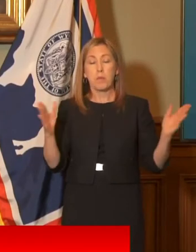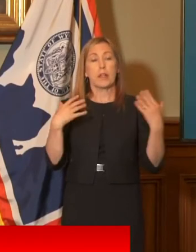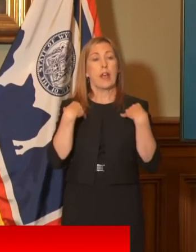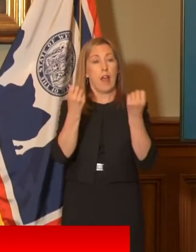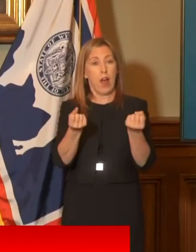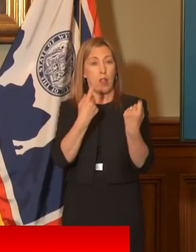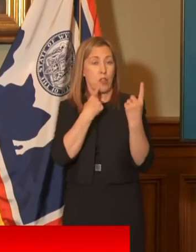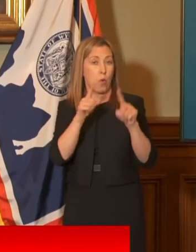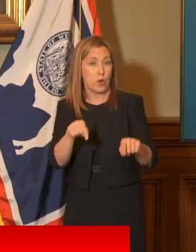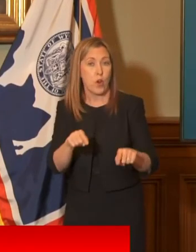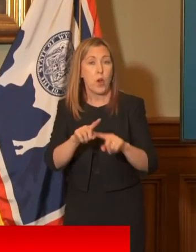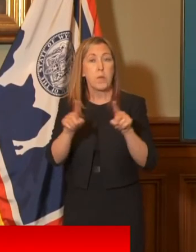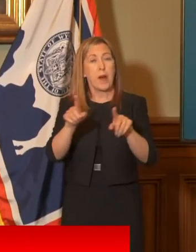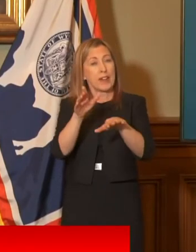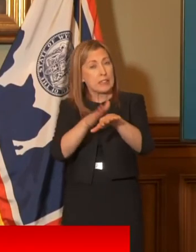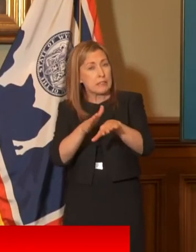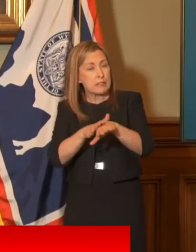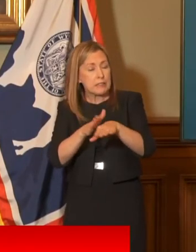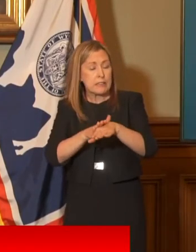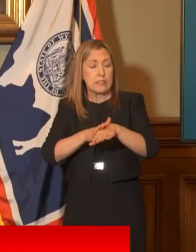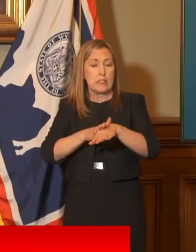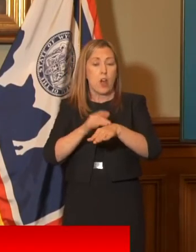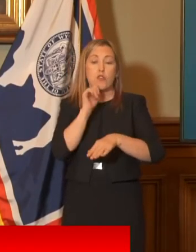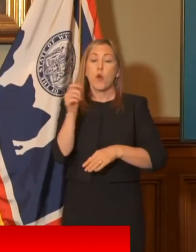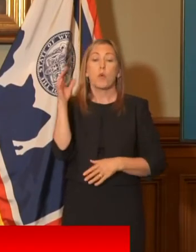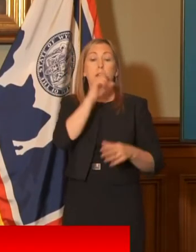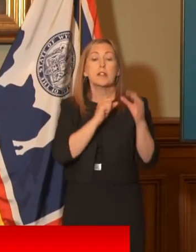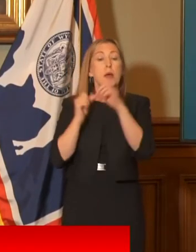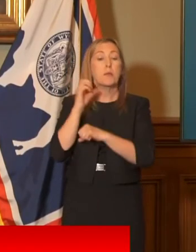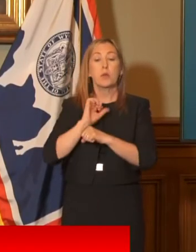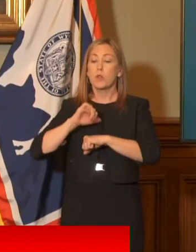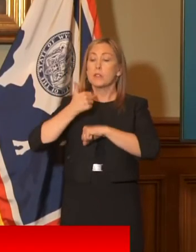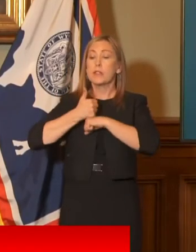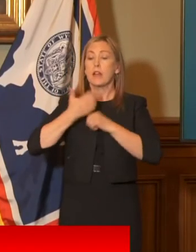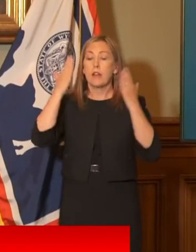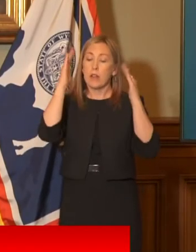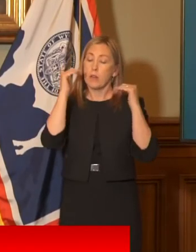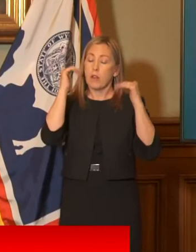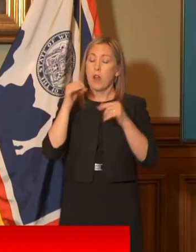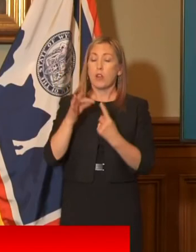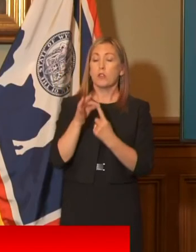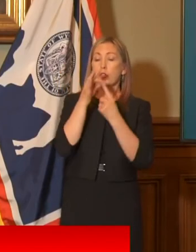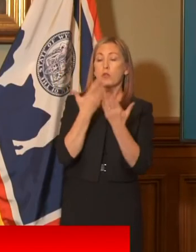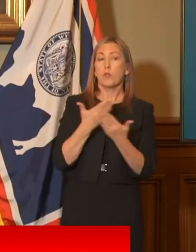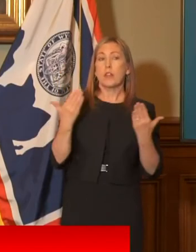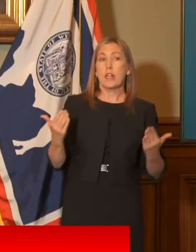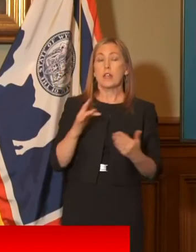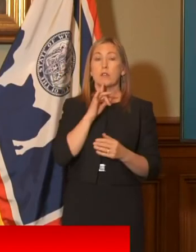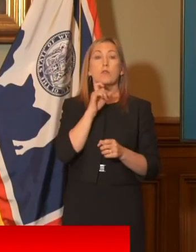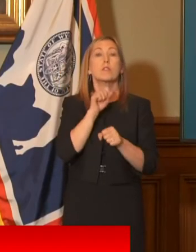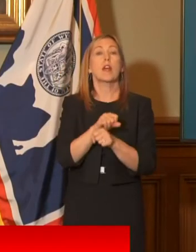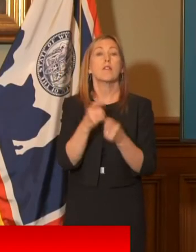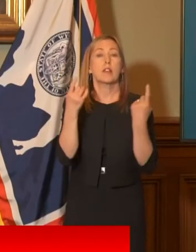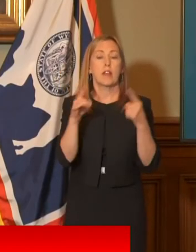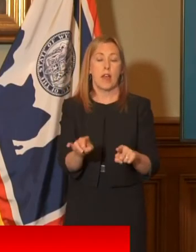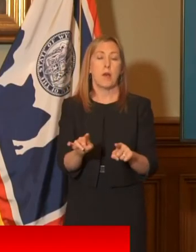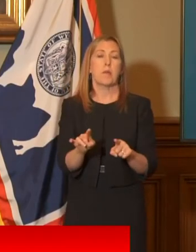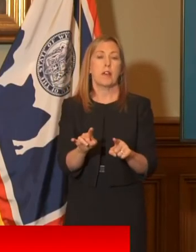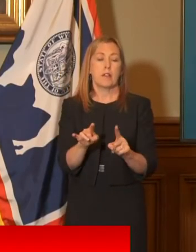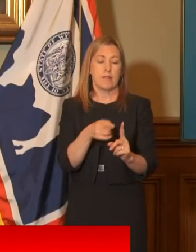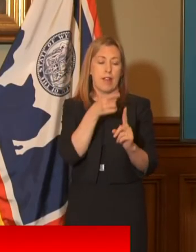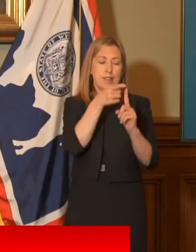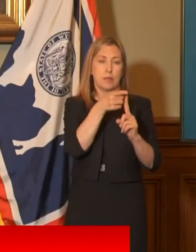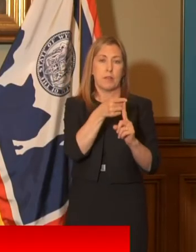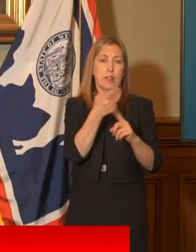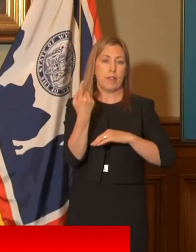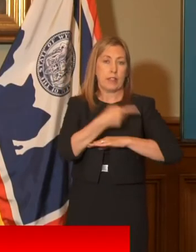2 weeks. But I would caution against making assumptions or setting expectations that certain things will definitely happen at that point across the state or in